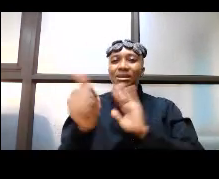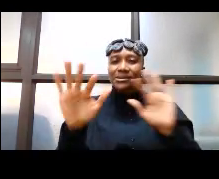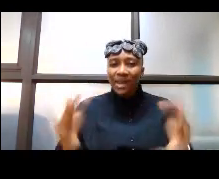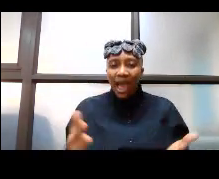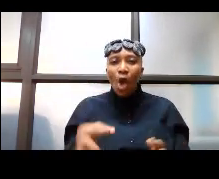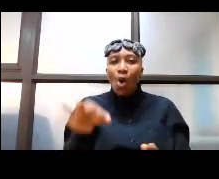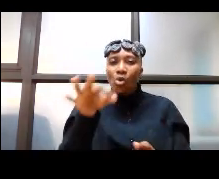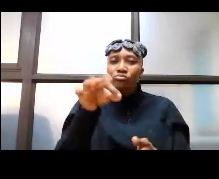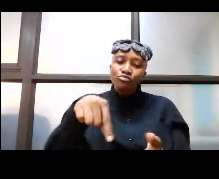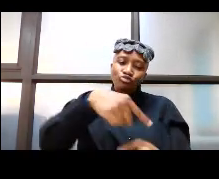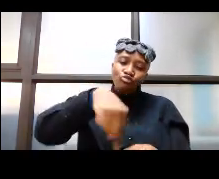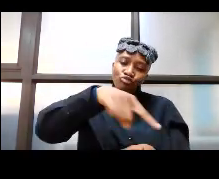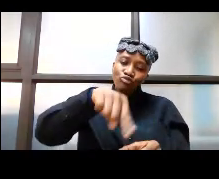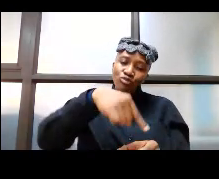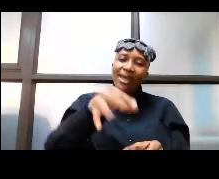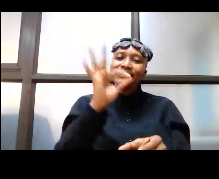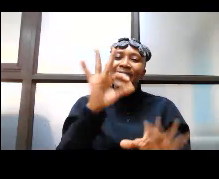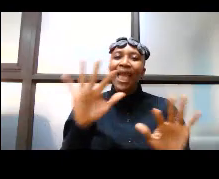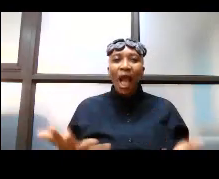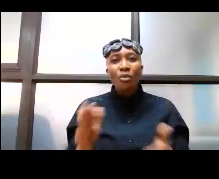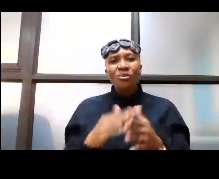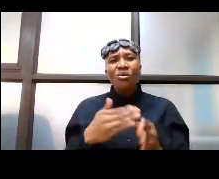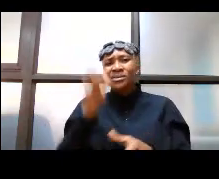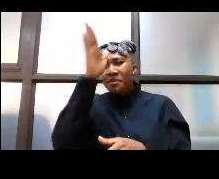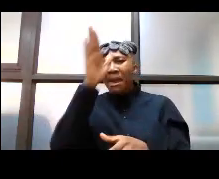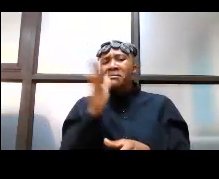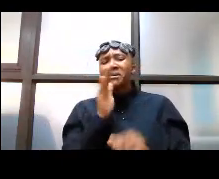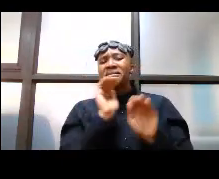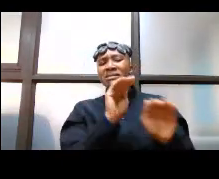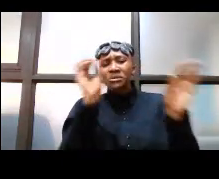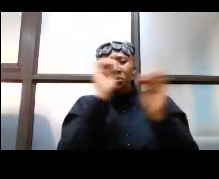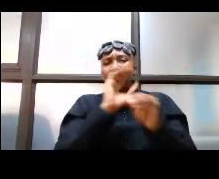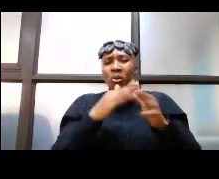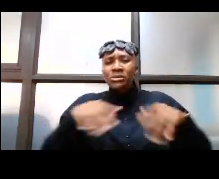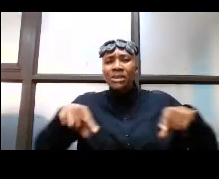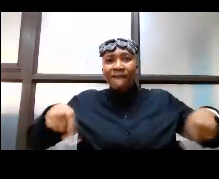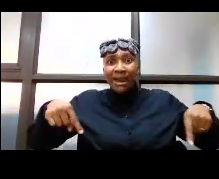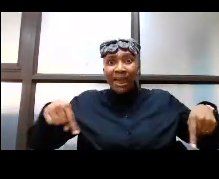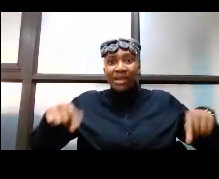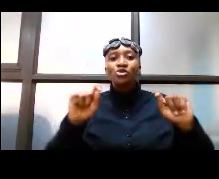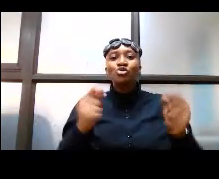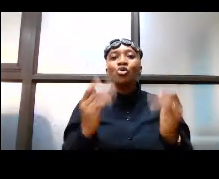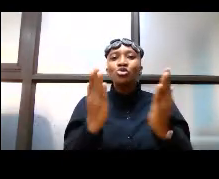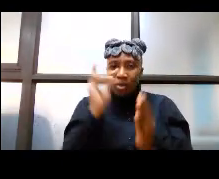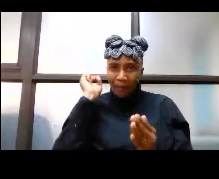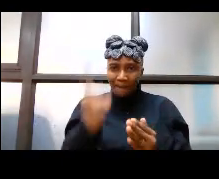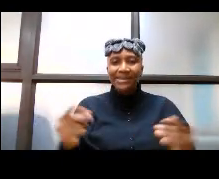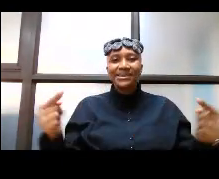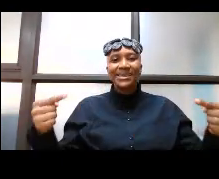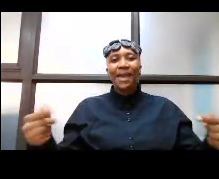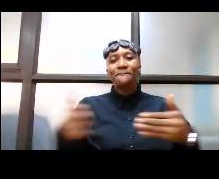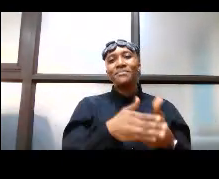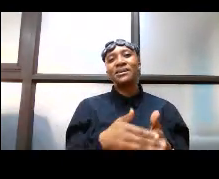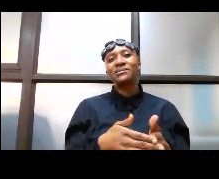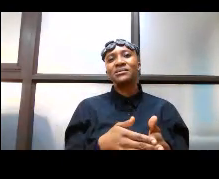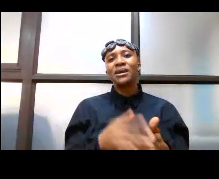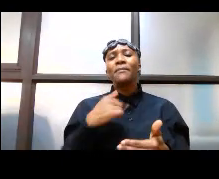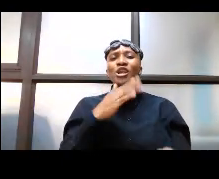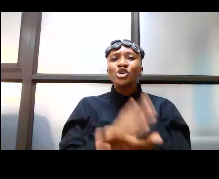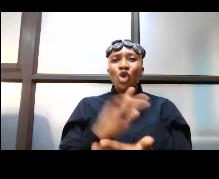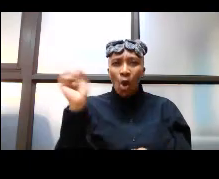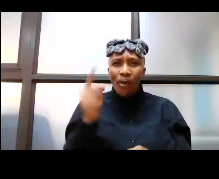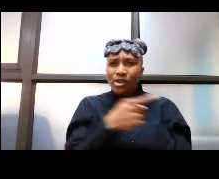because sometimes parents are so afraid. So the school is supposed to bridge that gap. I'm sure you should have learned or touched more